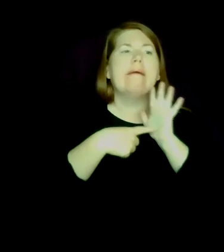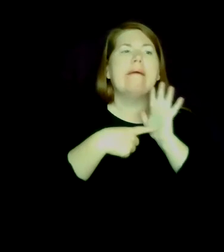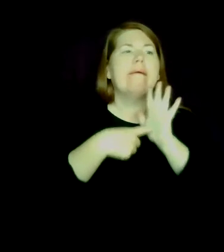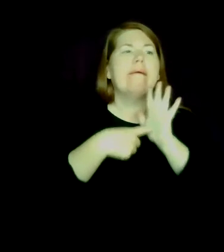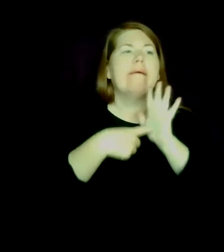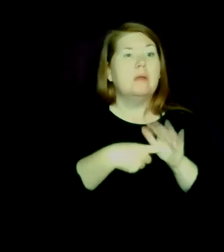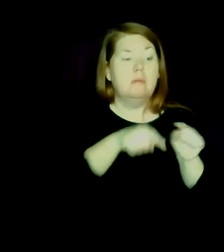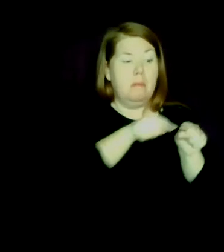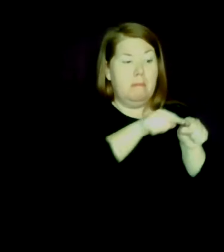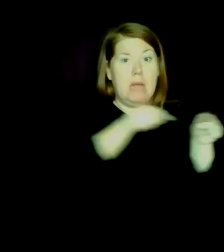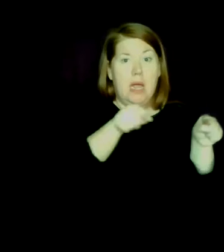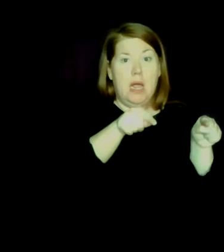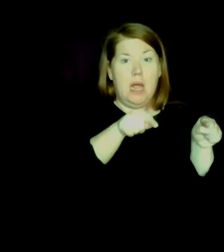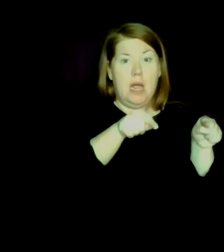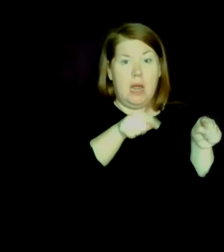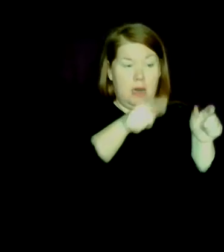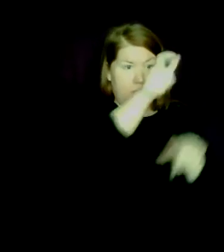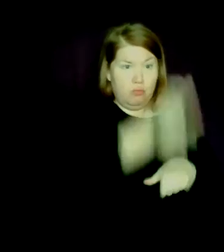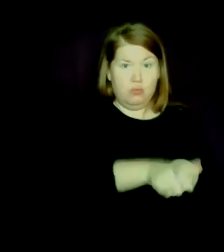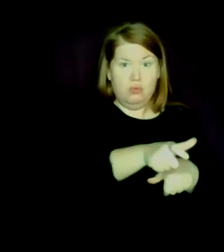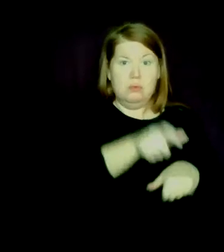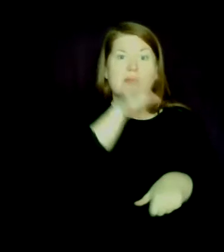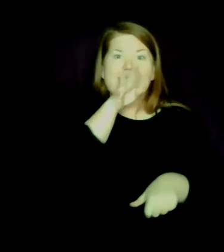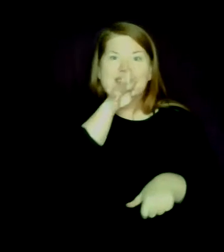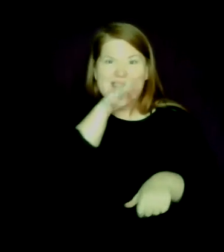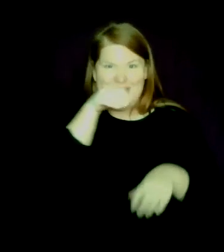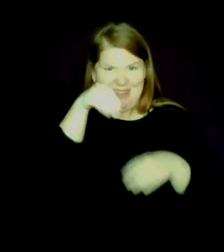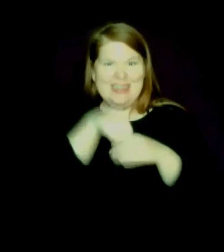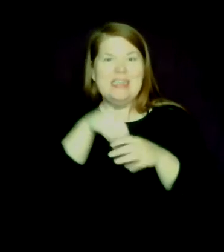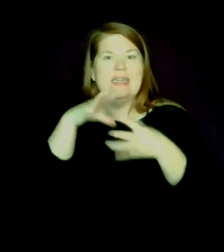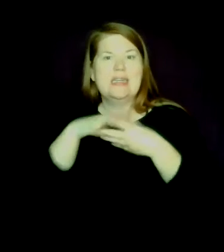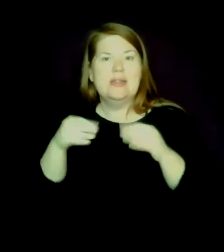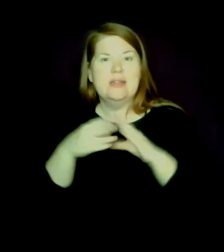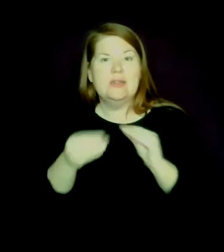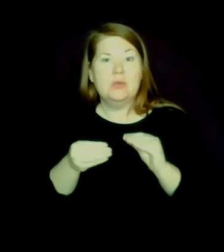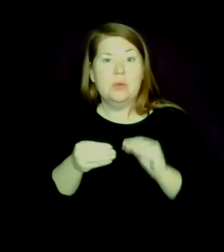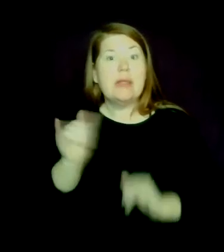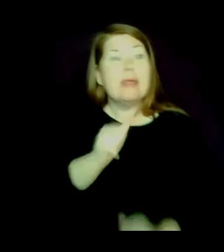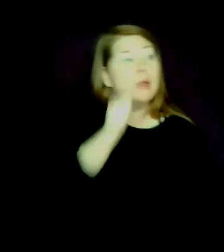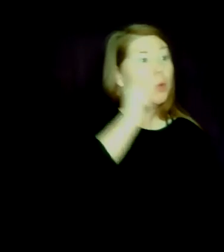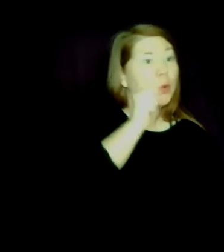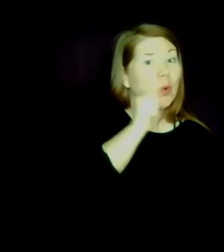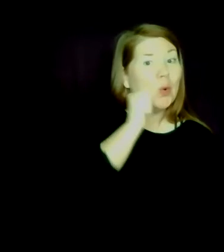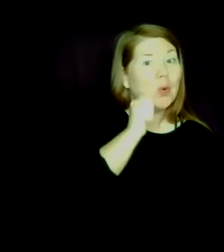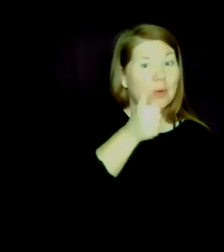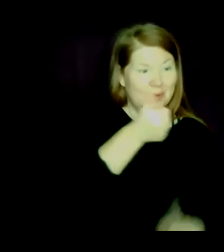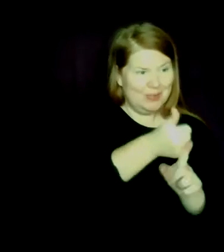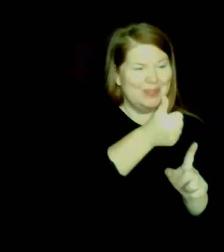story. You're right. The little girl is talking in this story. How do you know